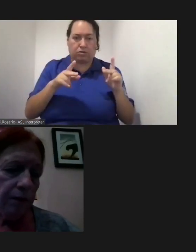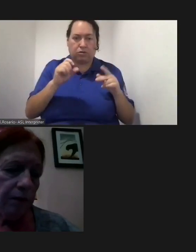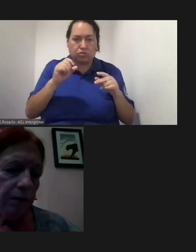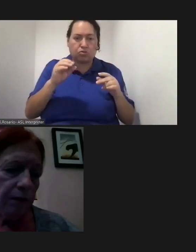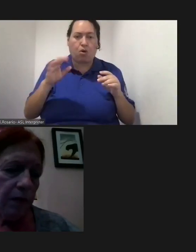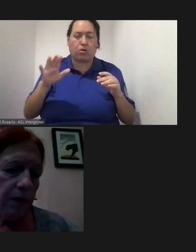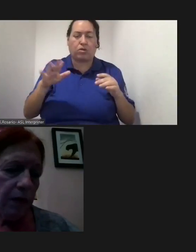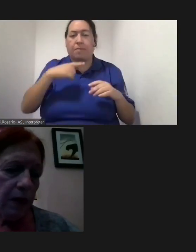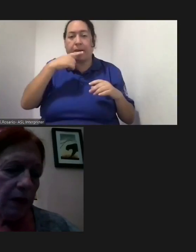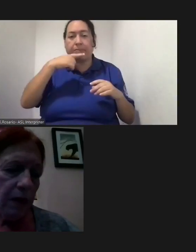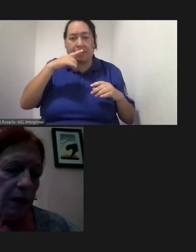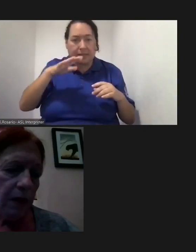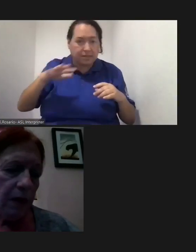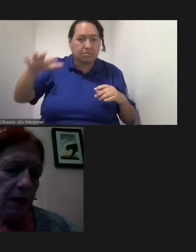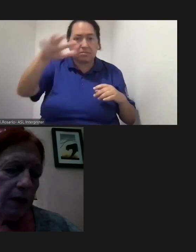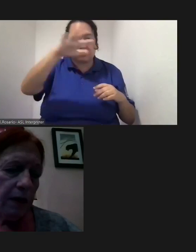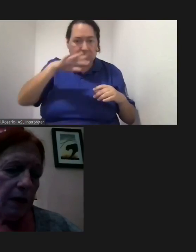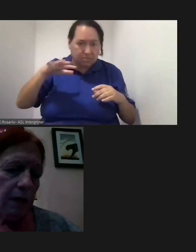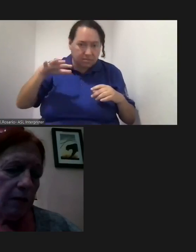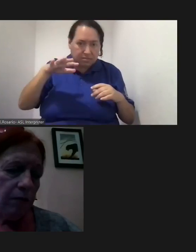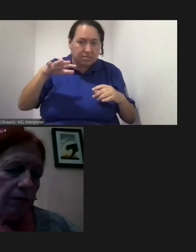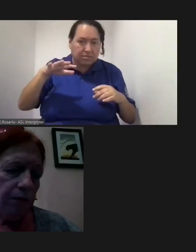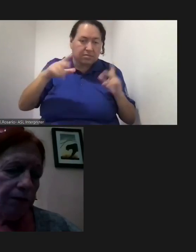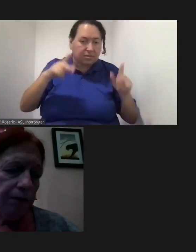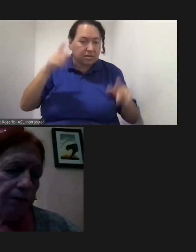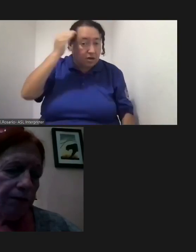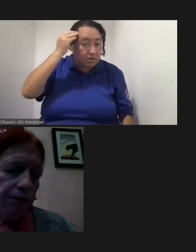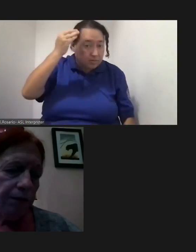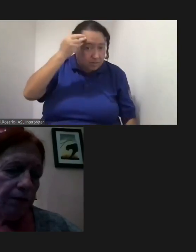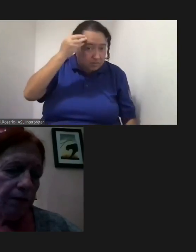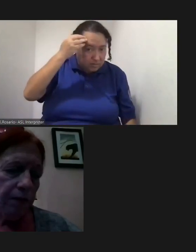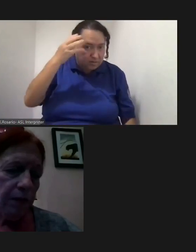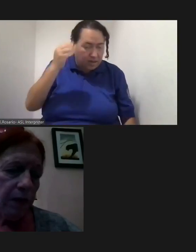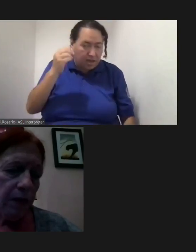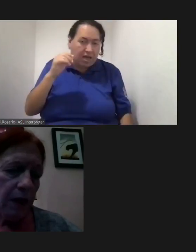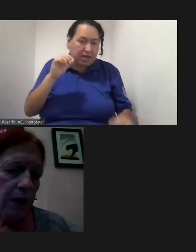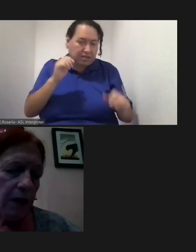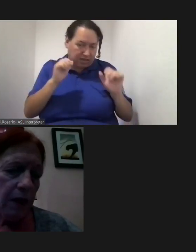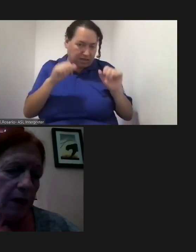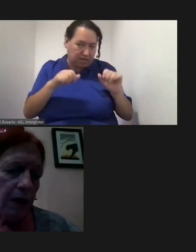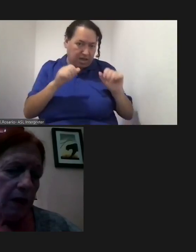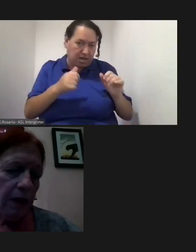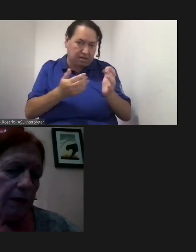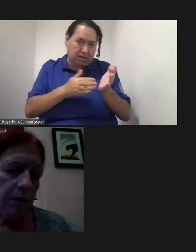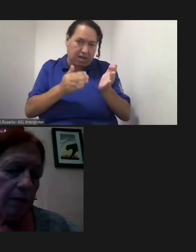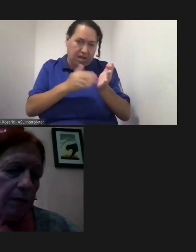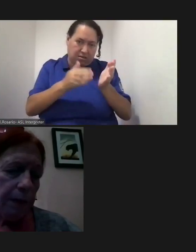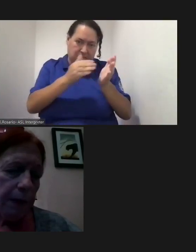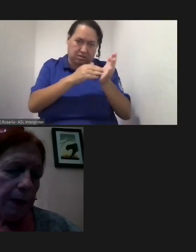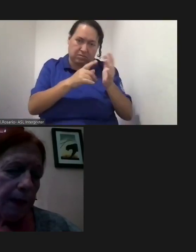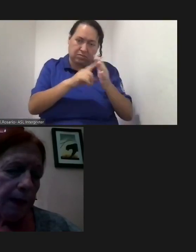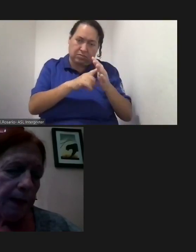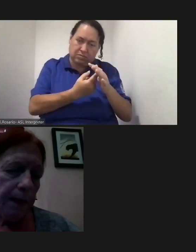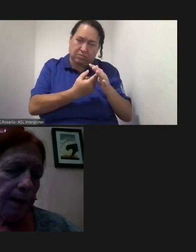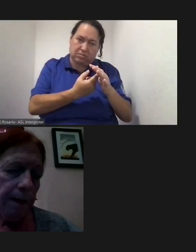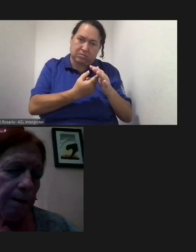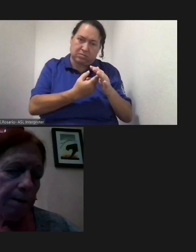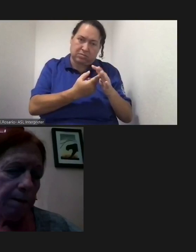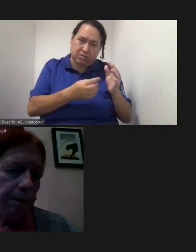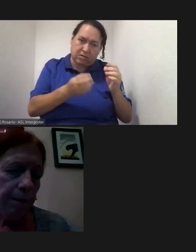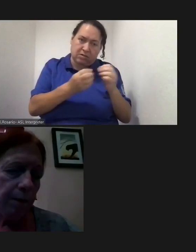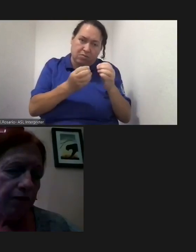is aware, and so that they can again begin to be a